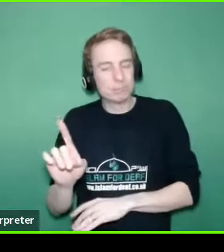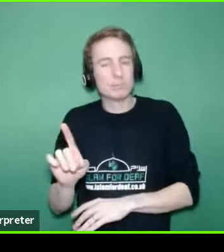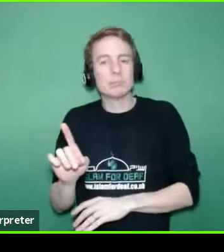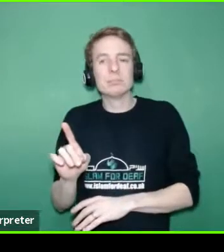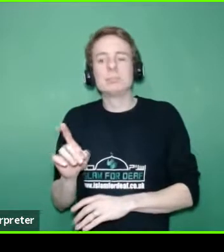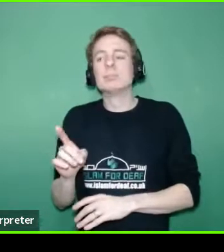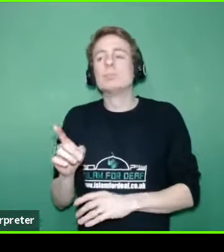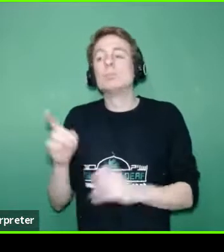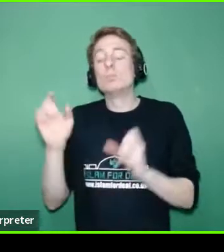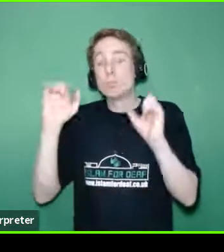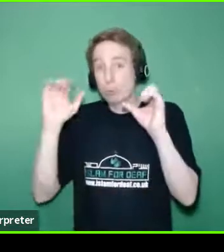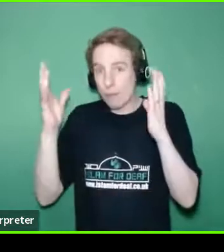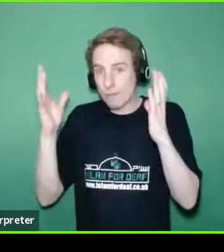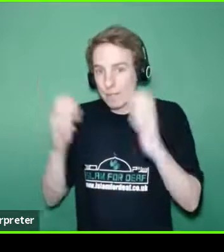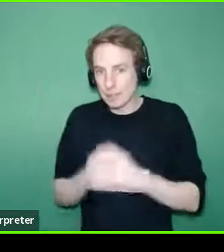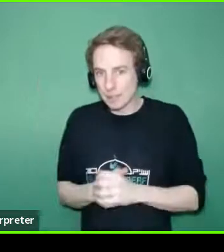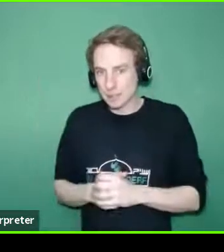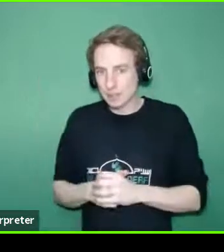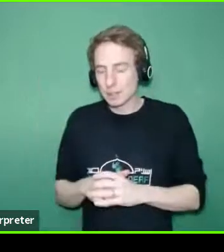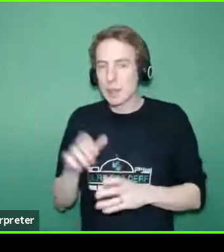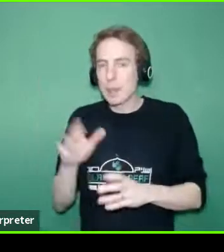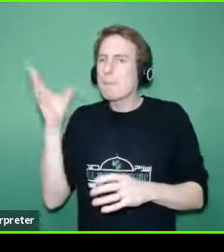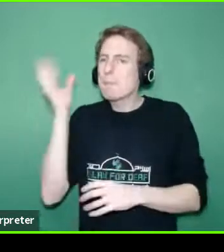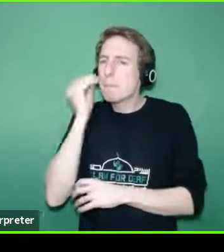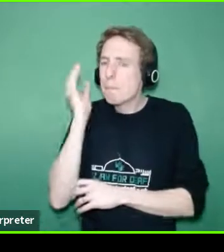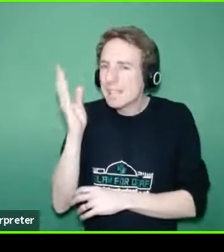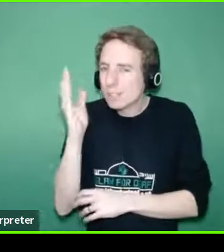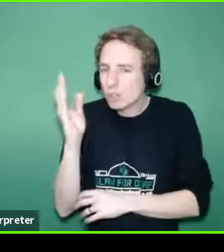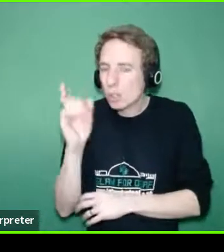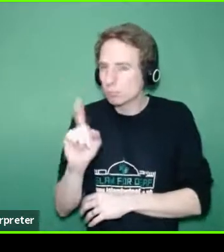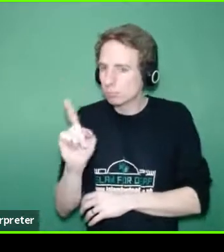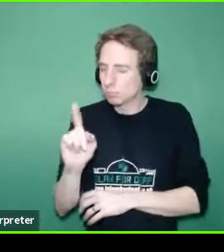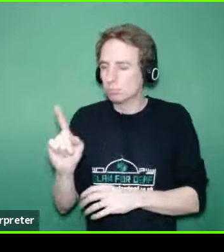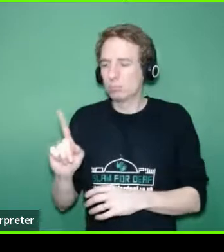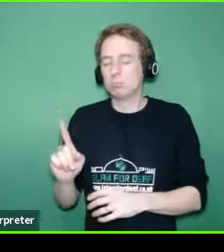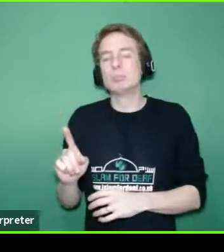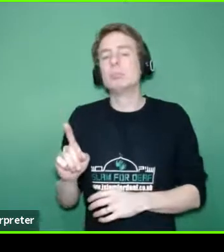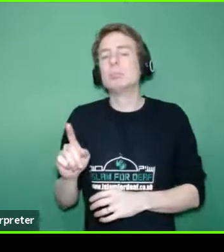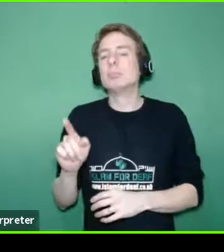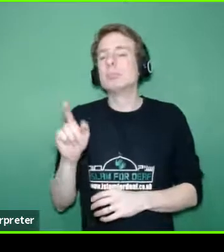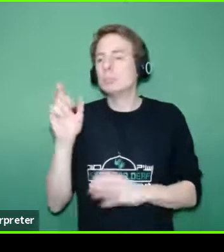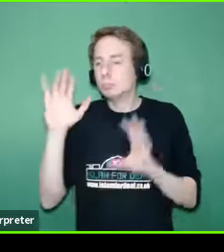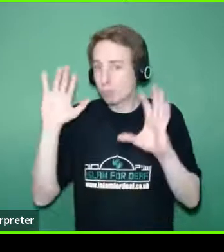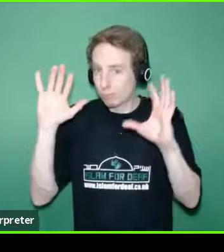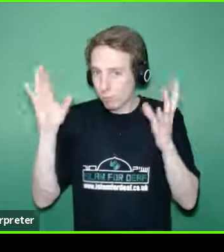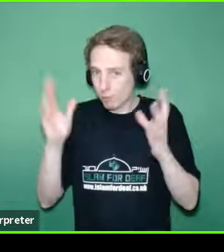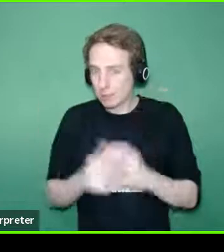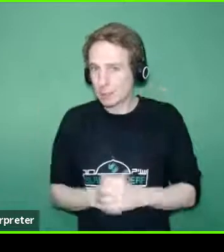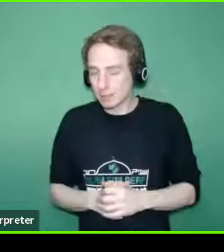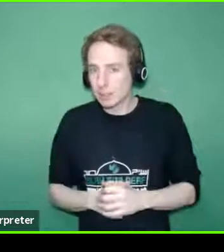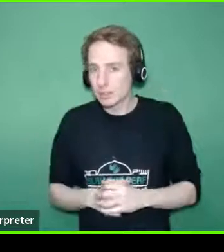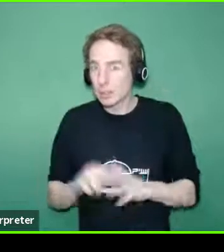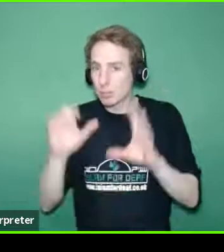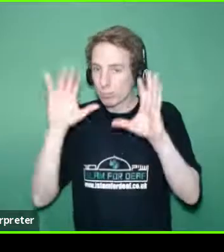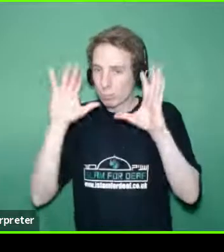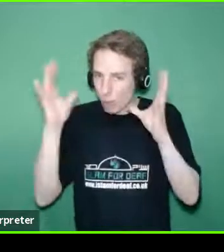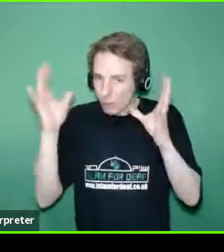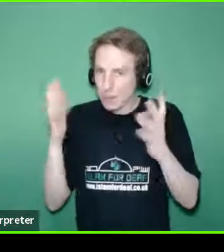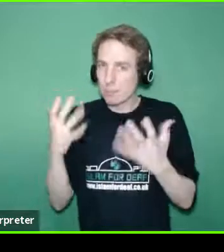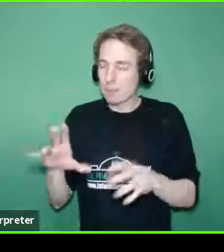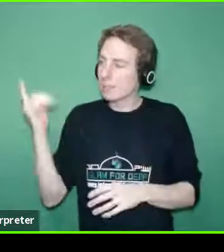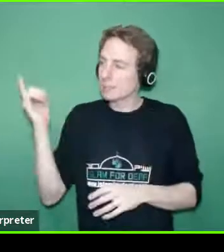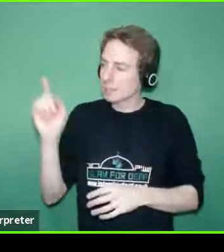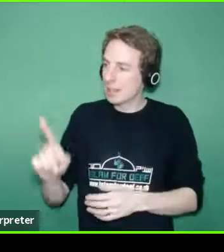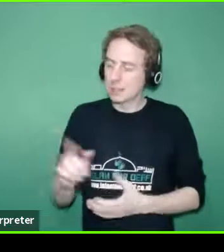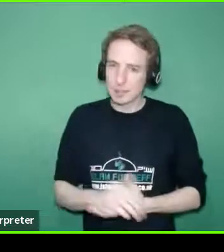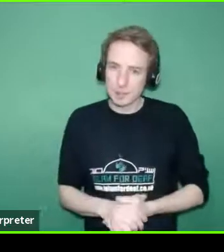that you sent. And the Prophet, peace and blessings be upon him, corrected him, and he said, rather, the prophet that you have sent. So